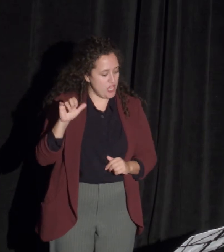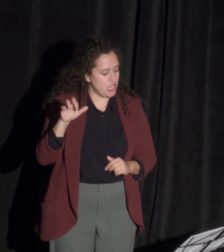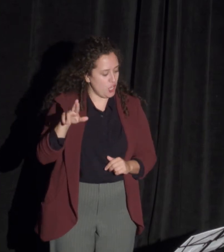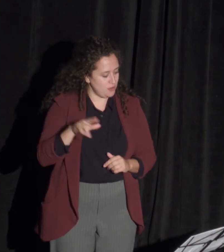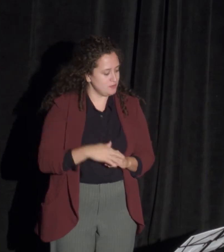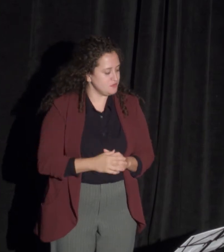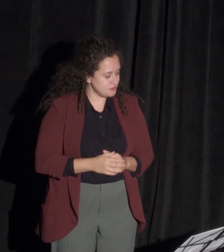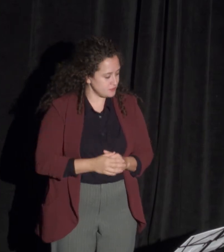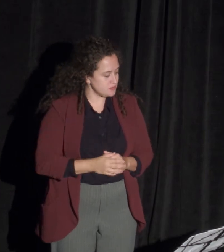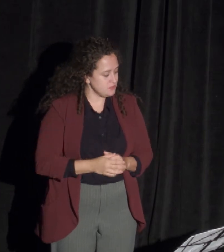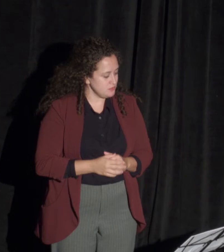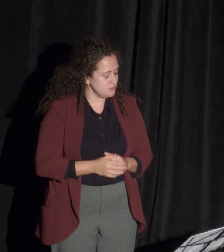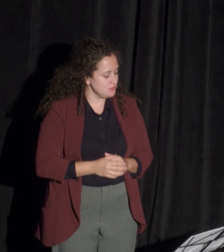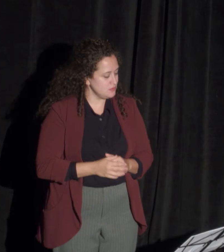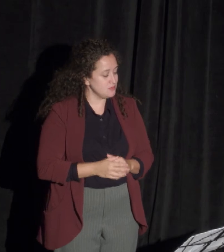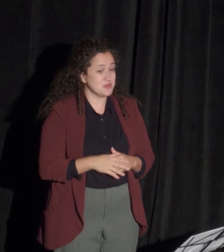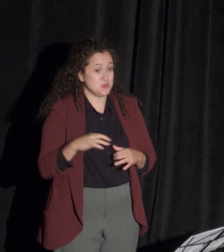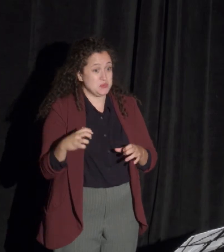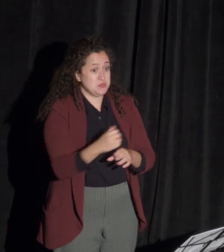And the winner is